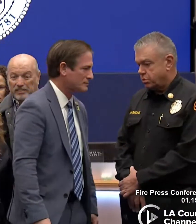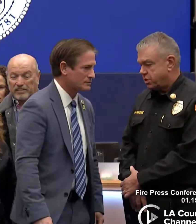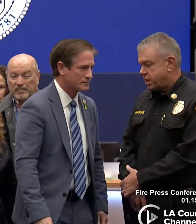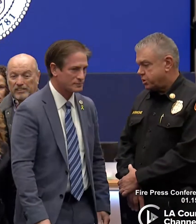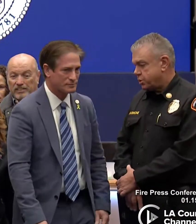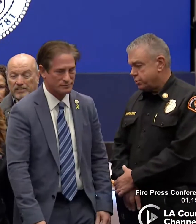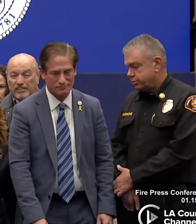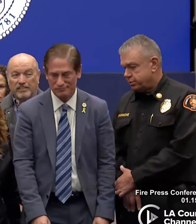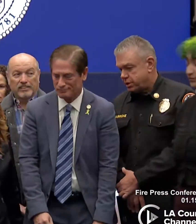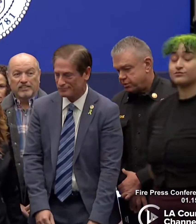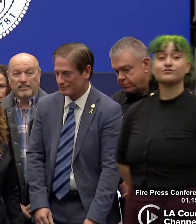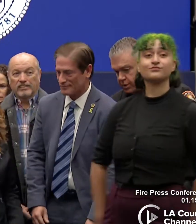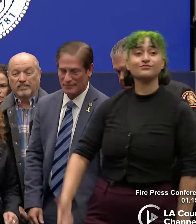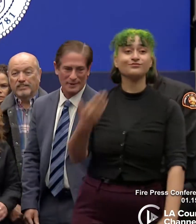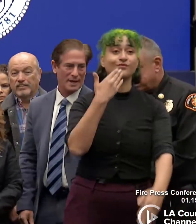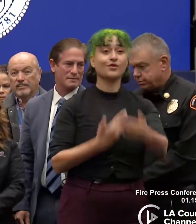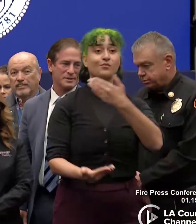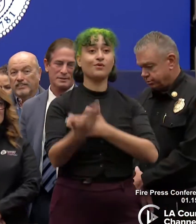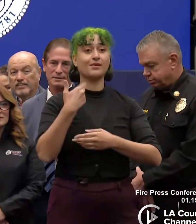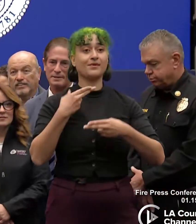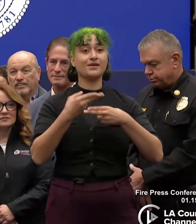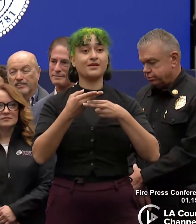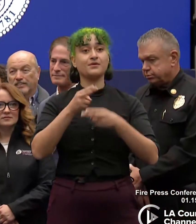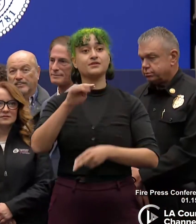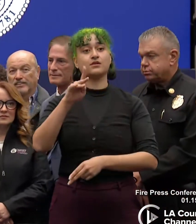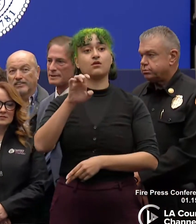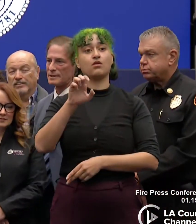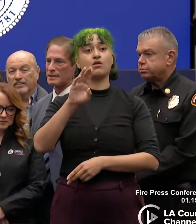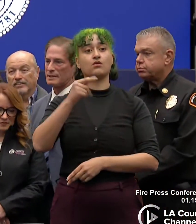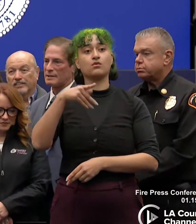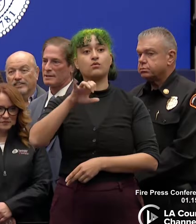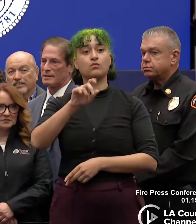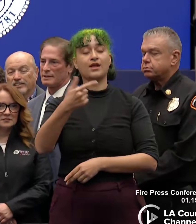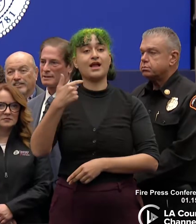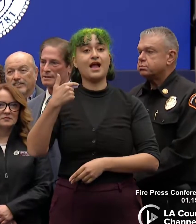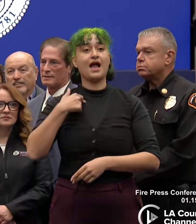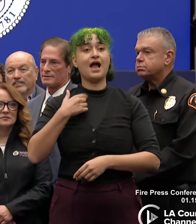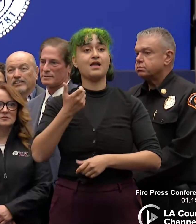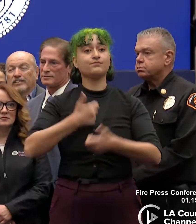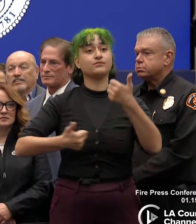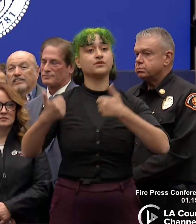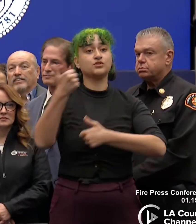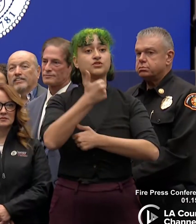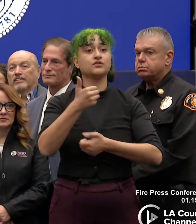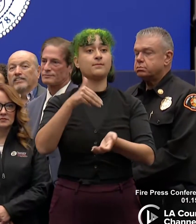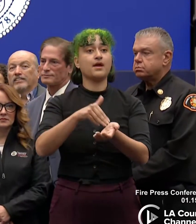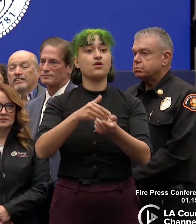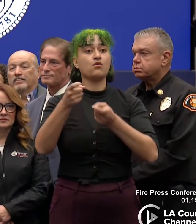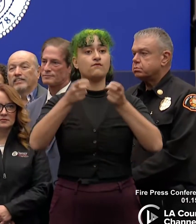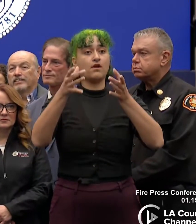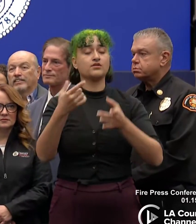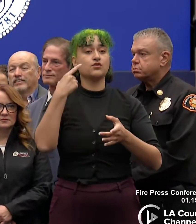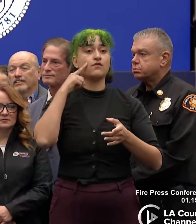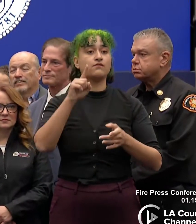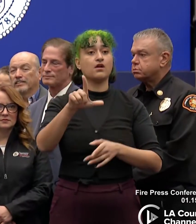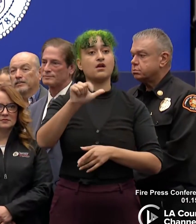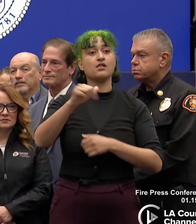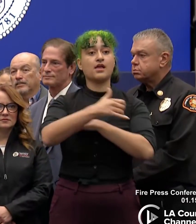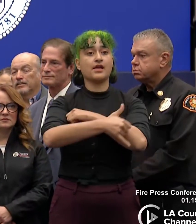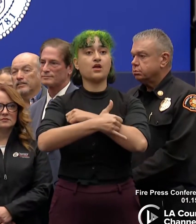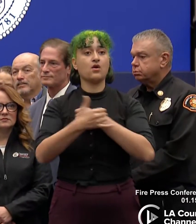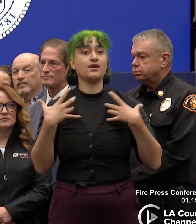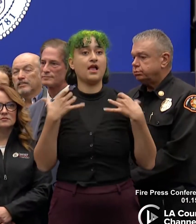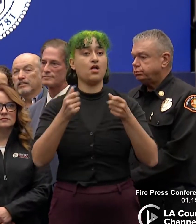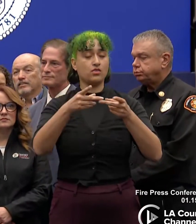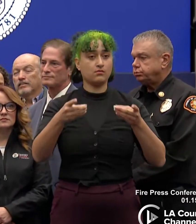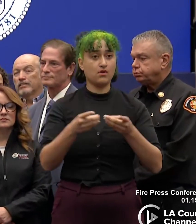Good morning. My name is Dr. Nicole Quick. I am the Chief Medical Advisor for the Los Angeles County Department of Public Health. As